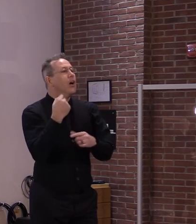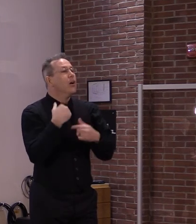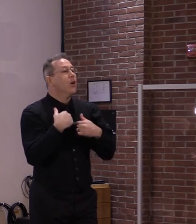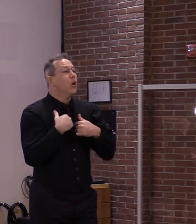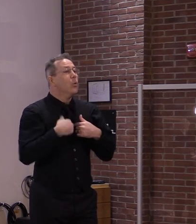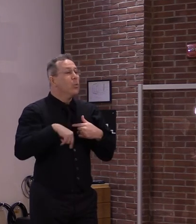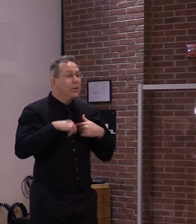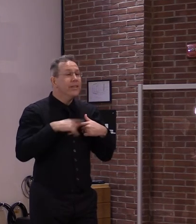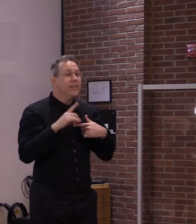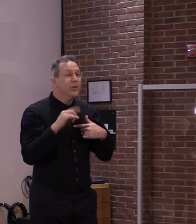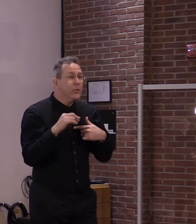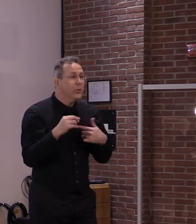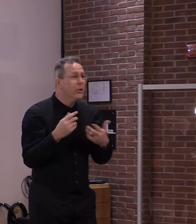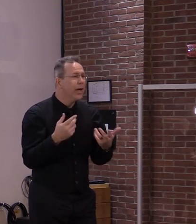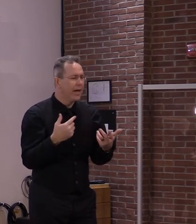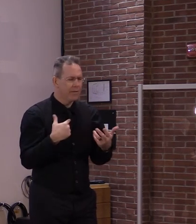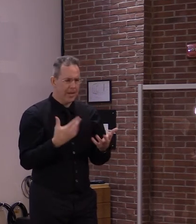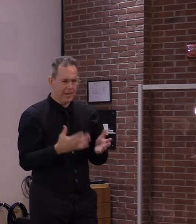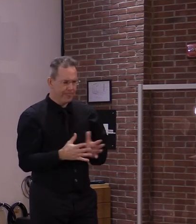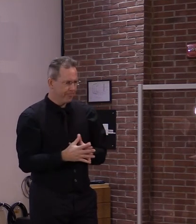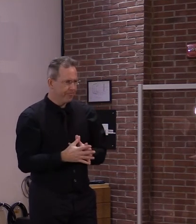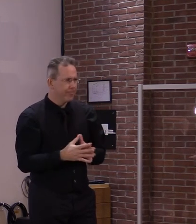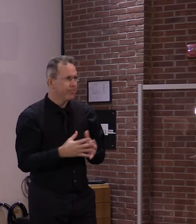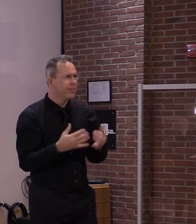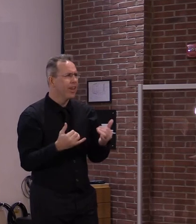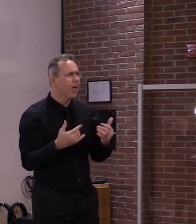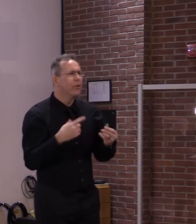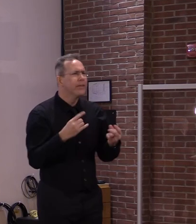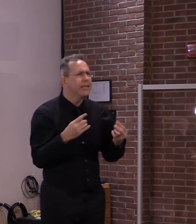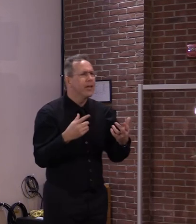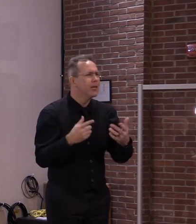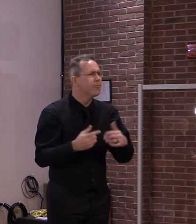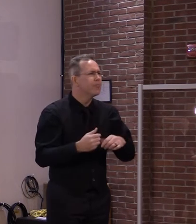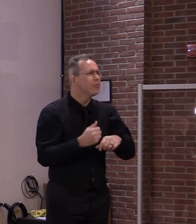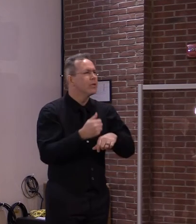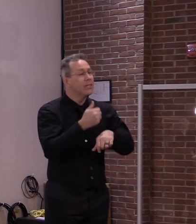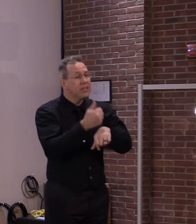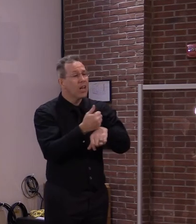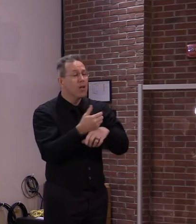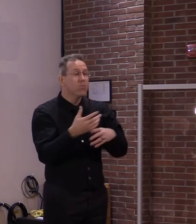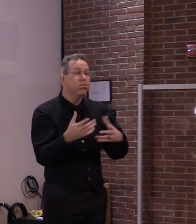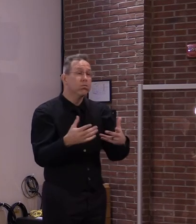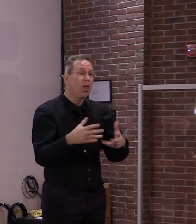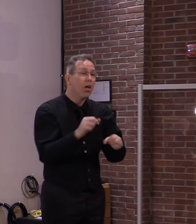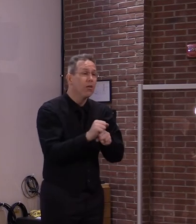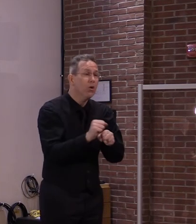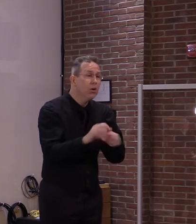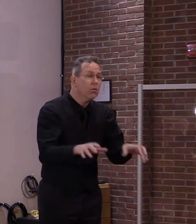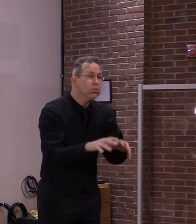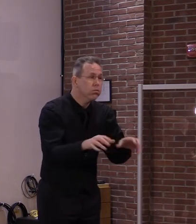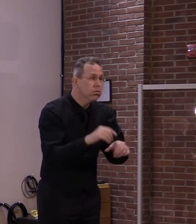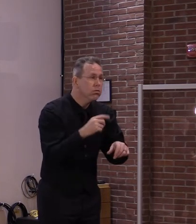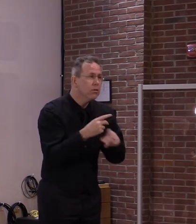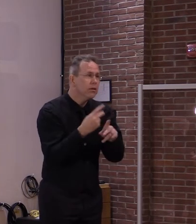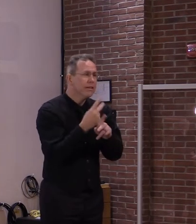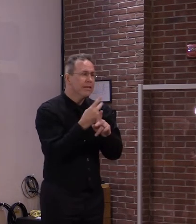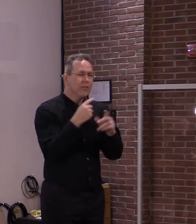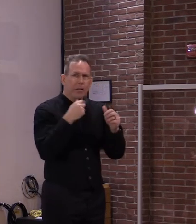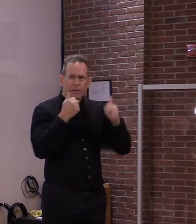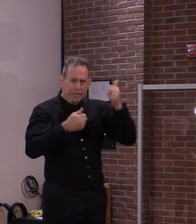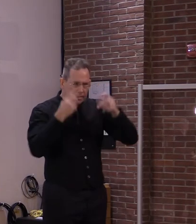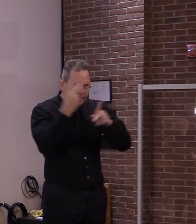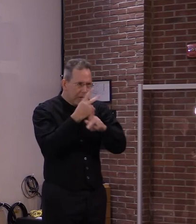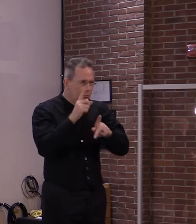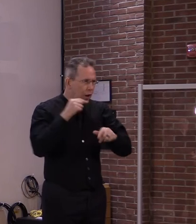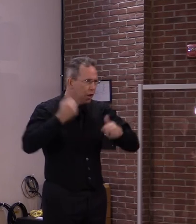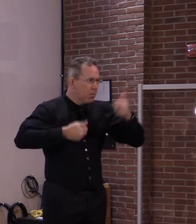pretty um pretty elaborate system in terms of vaccination sites and we're trying to do sort of mimic what